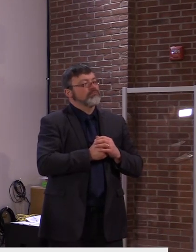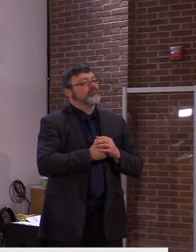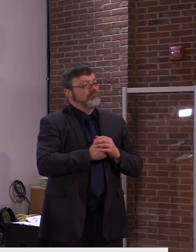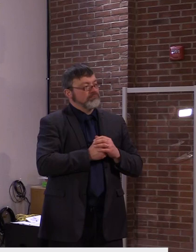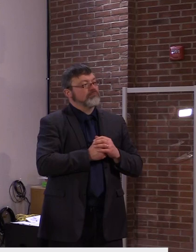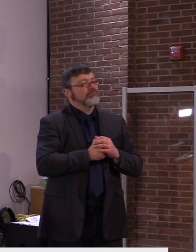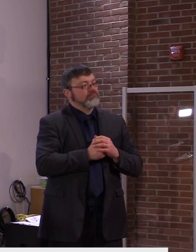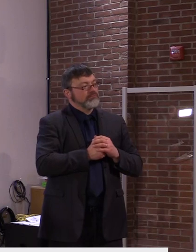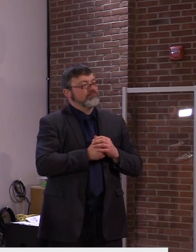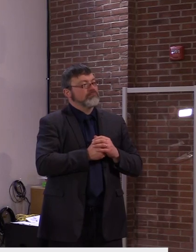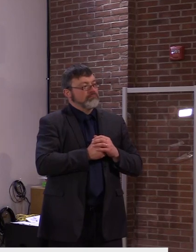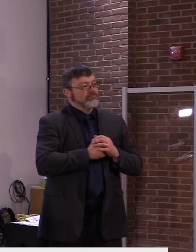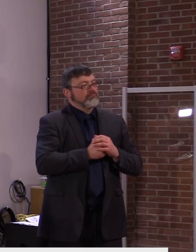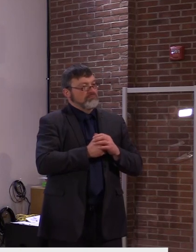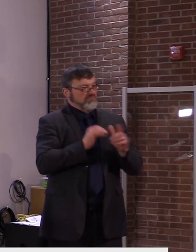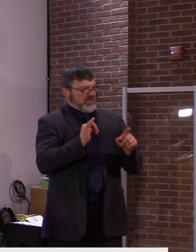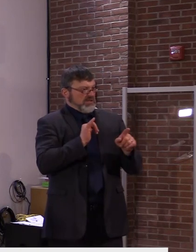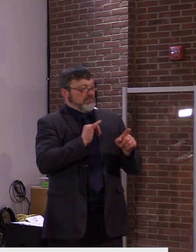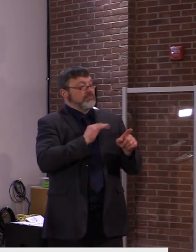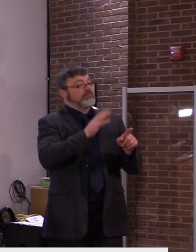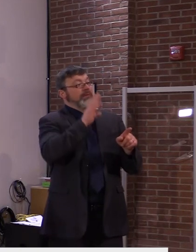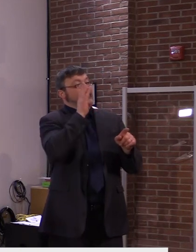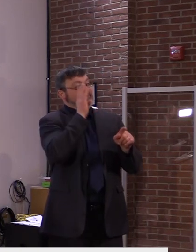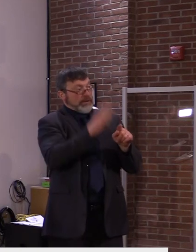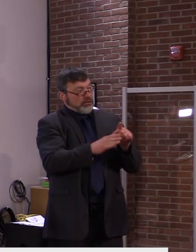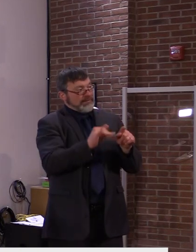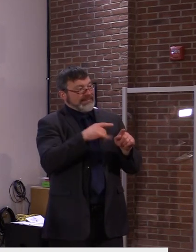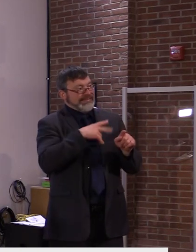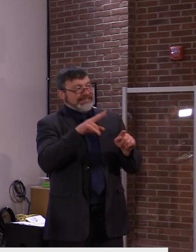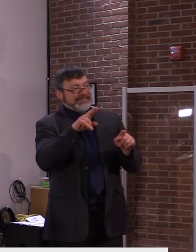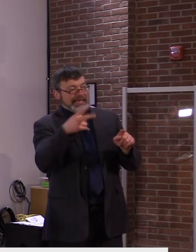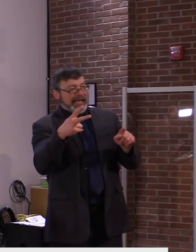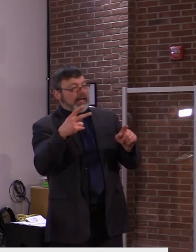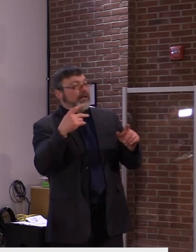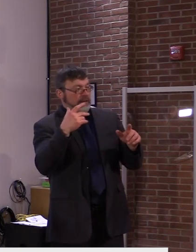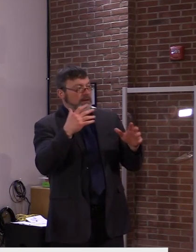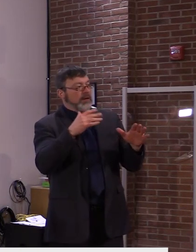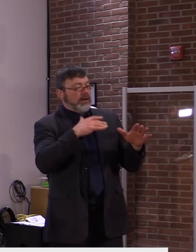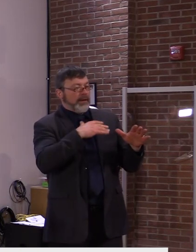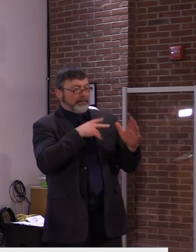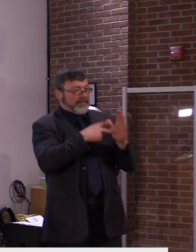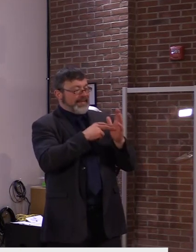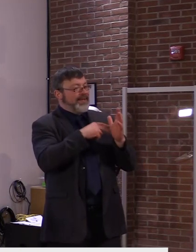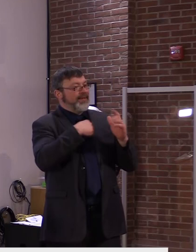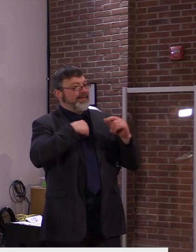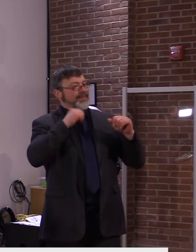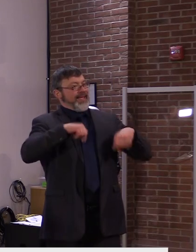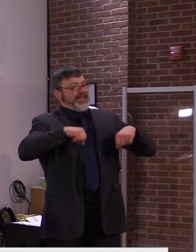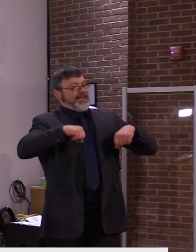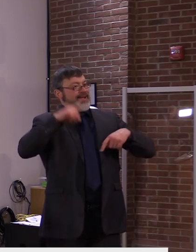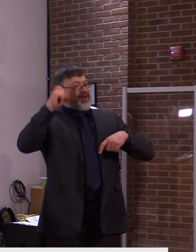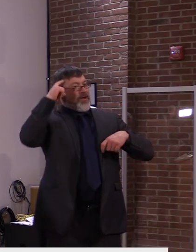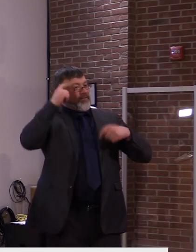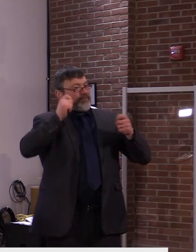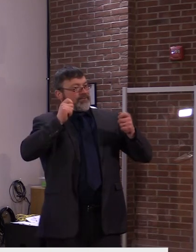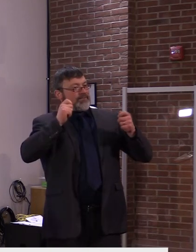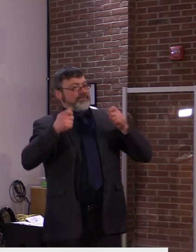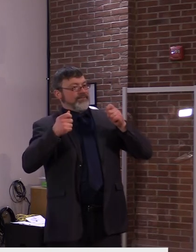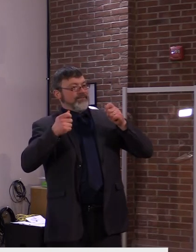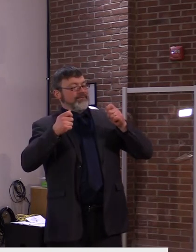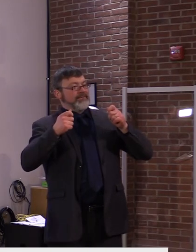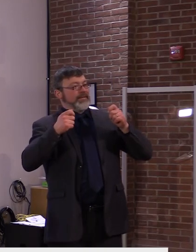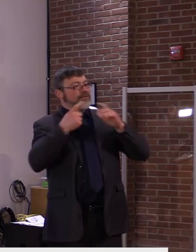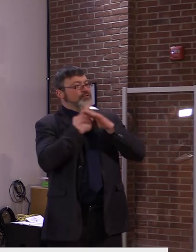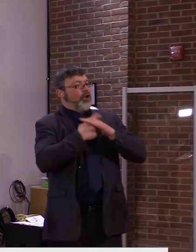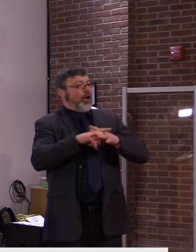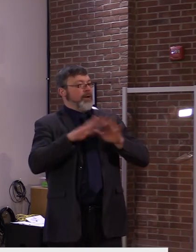restrictions and allow residents to interact safely with each other and their loved ones. We know how important